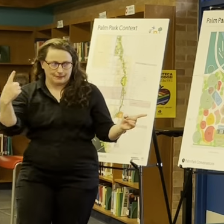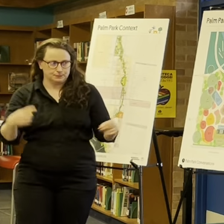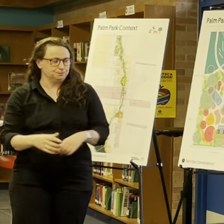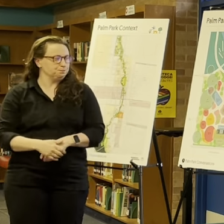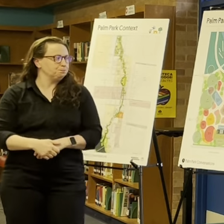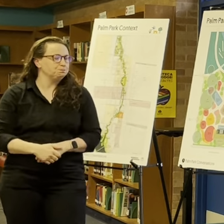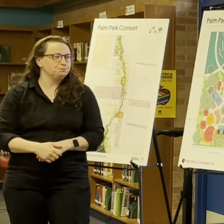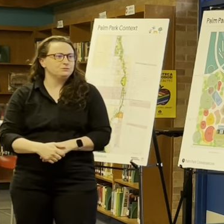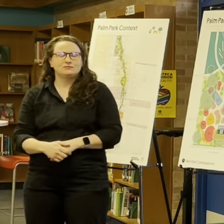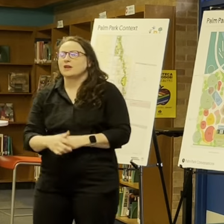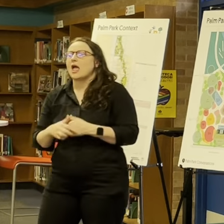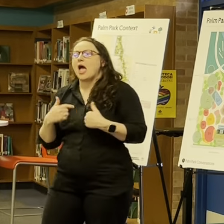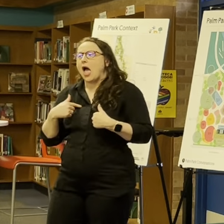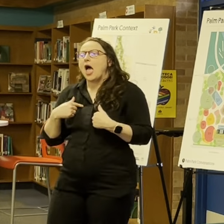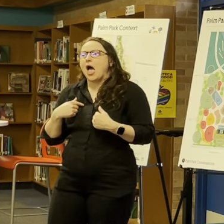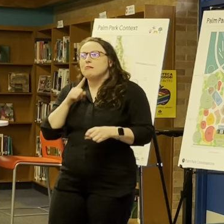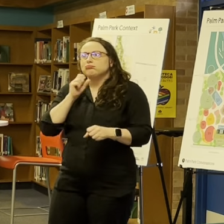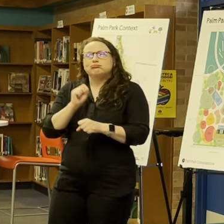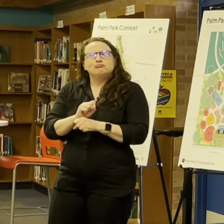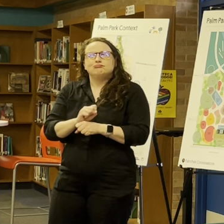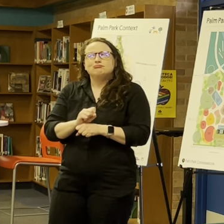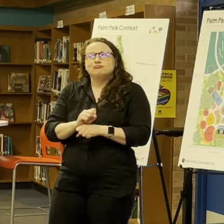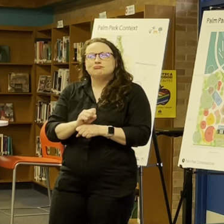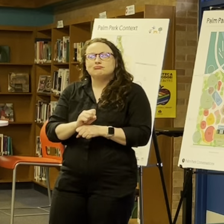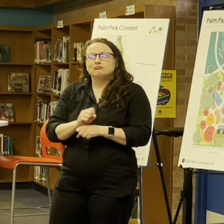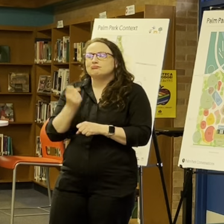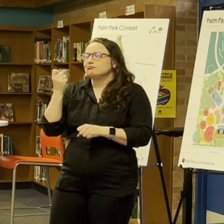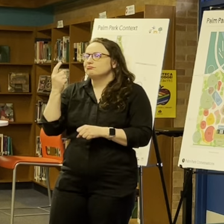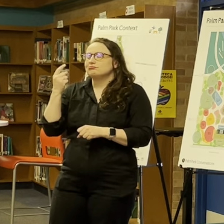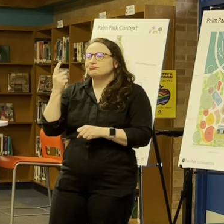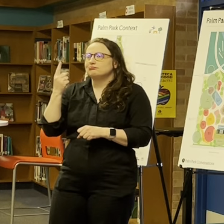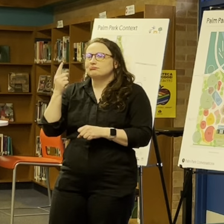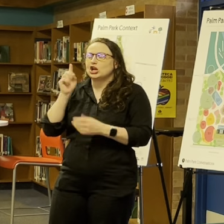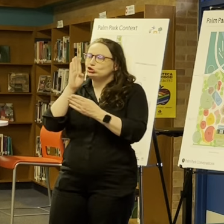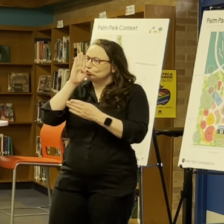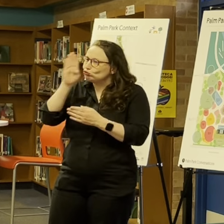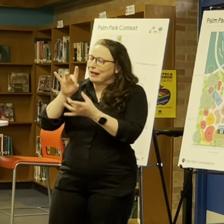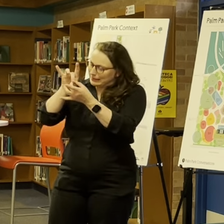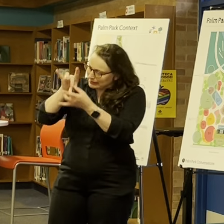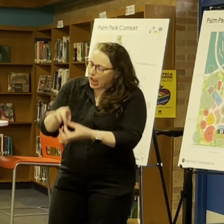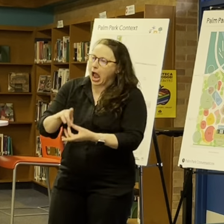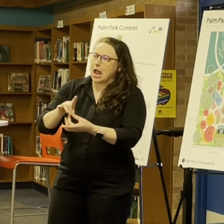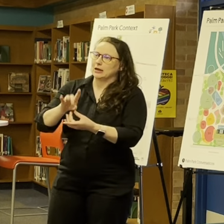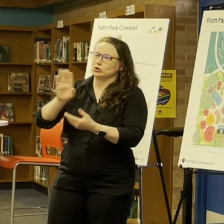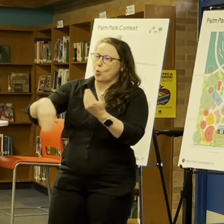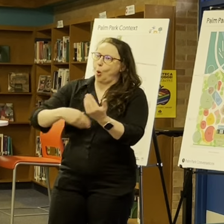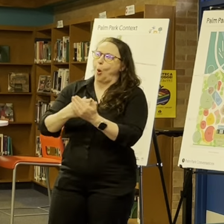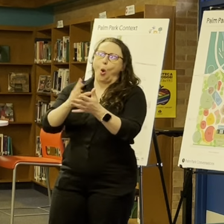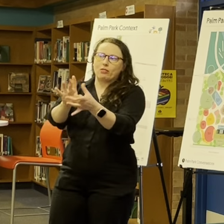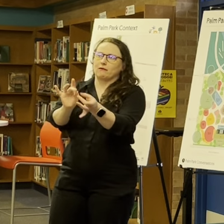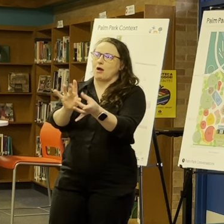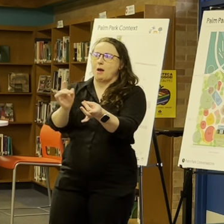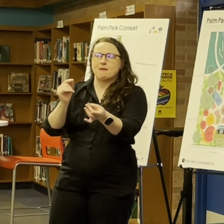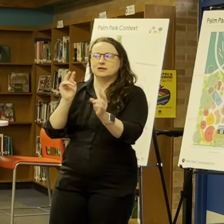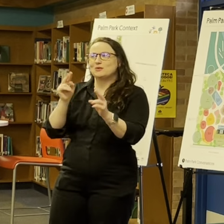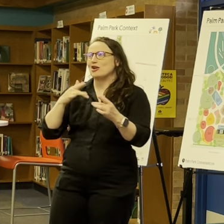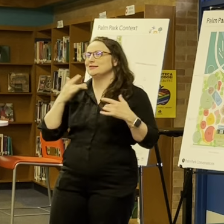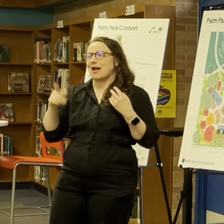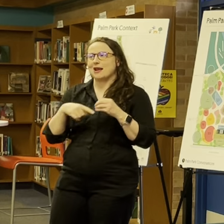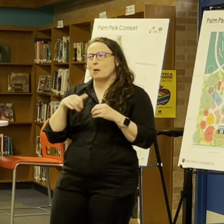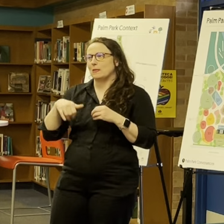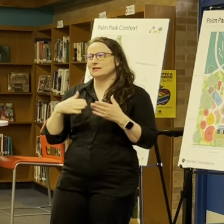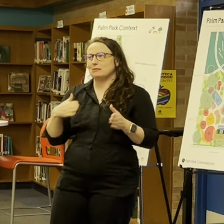And I really think it's been so directly tied to your comments. We're really excited about this plan. It's a